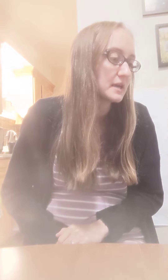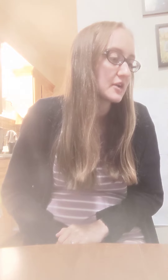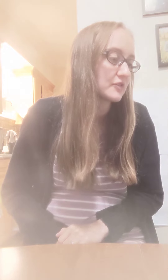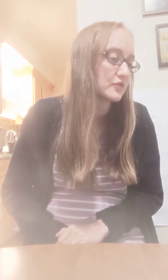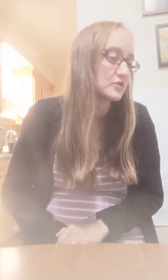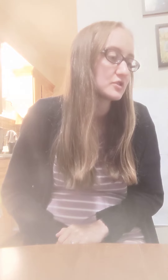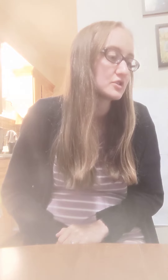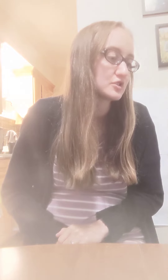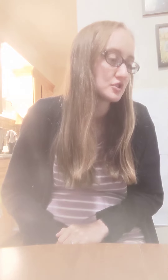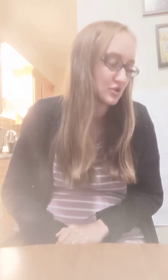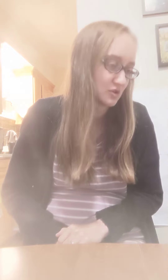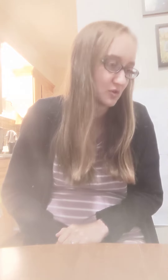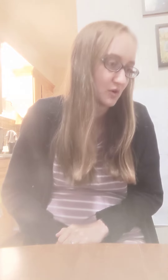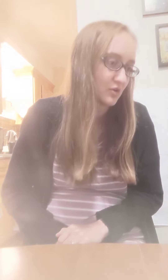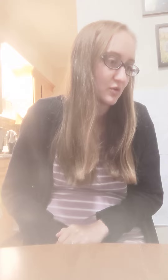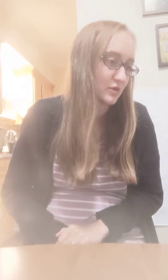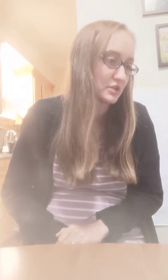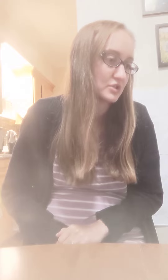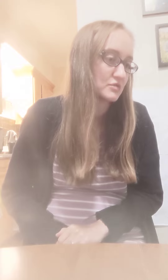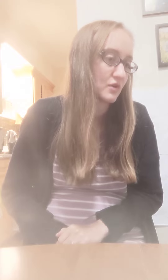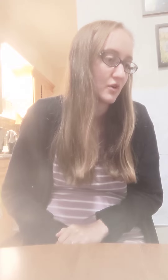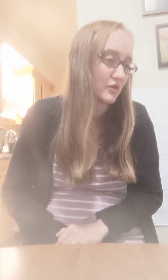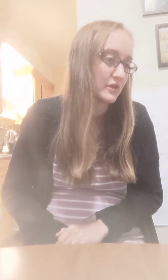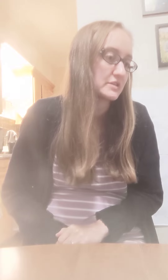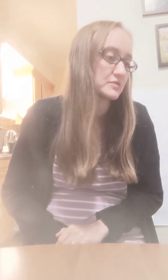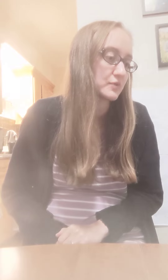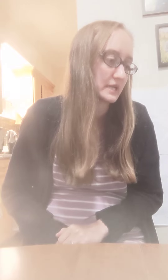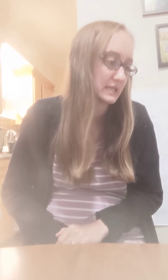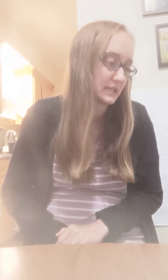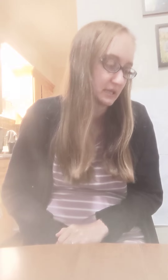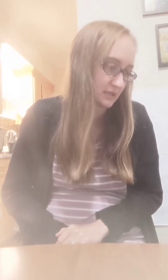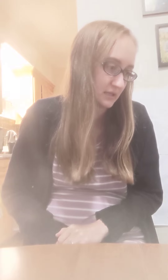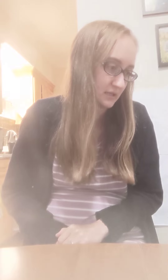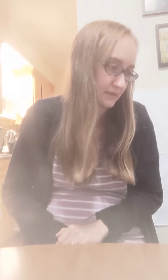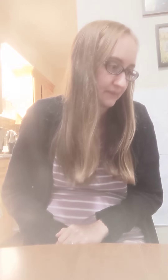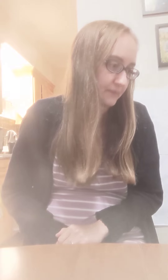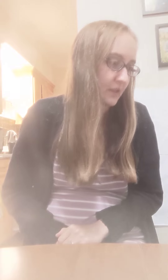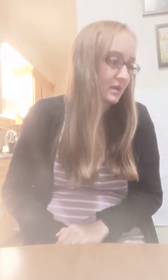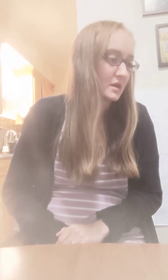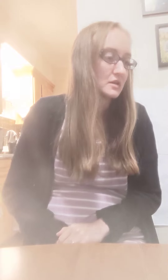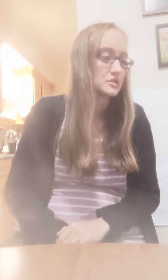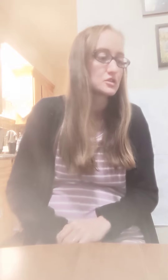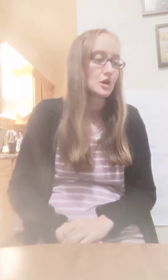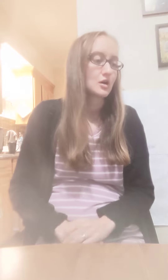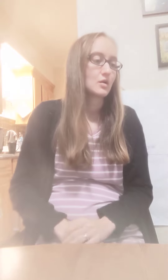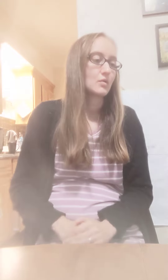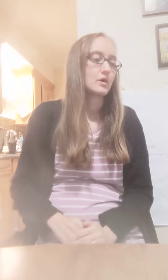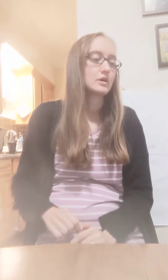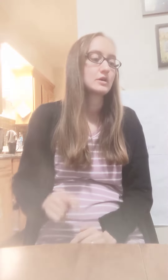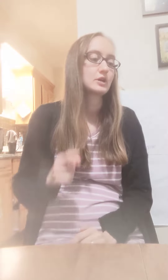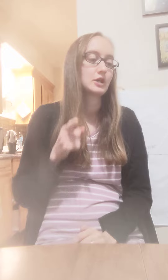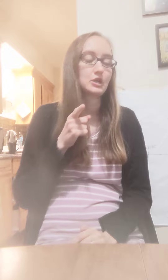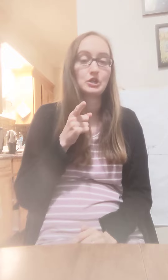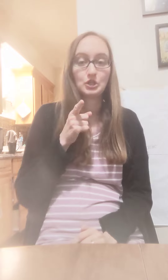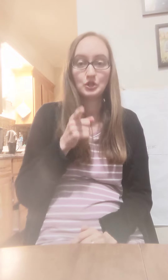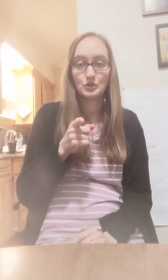careful to do according to all that is written in it, so you